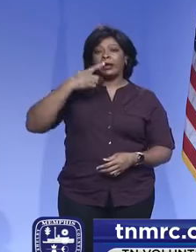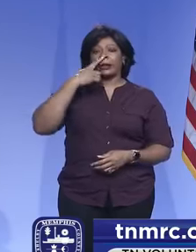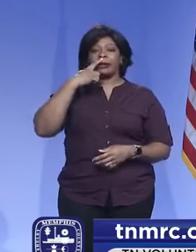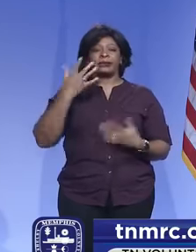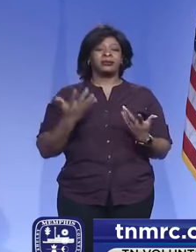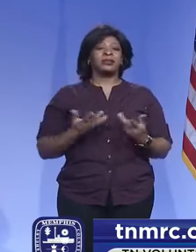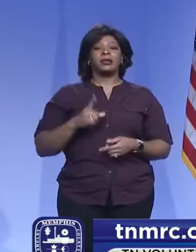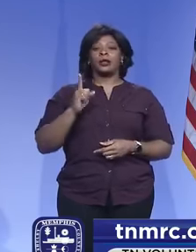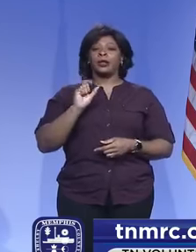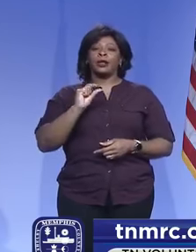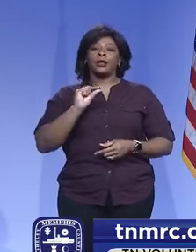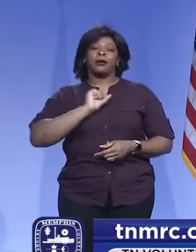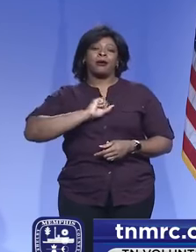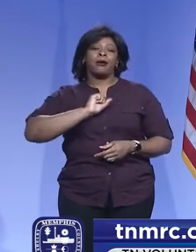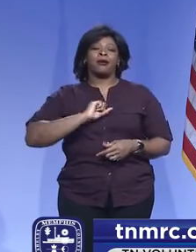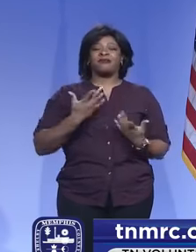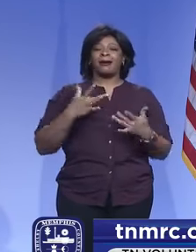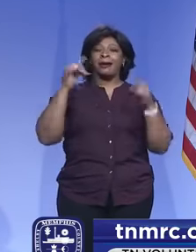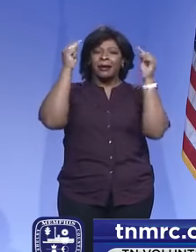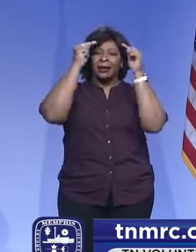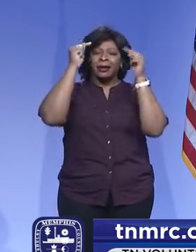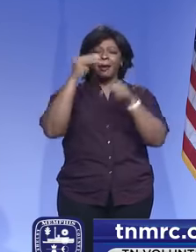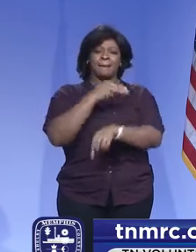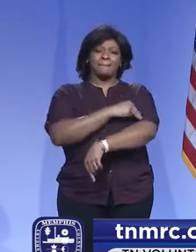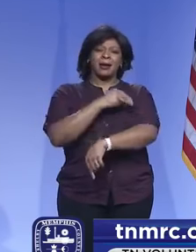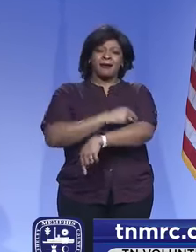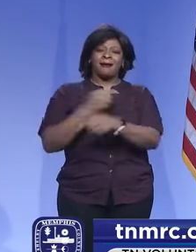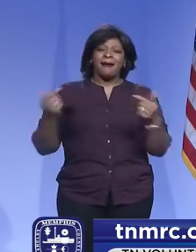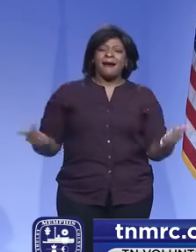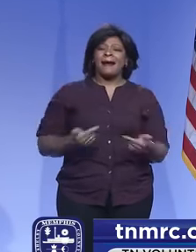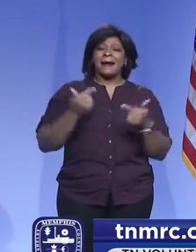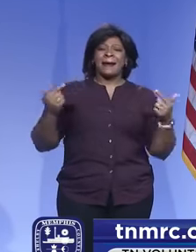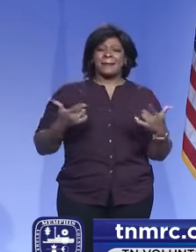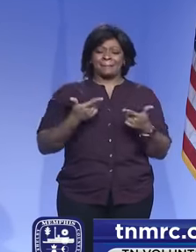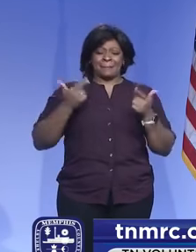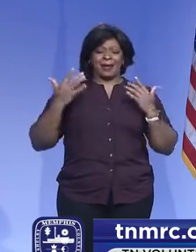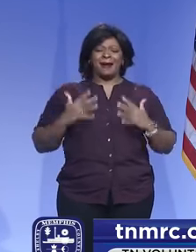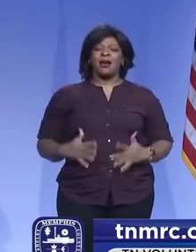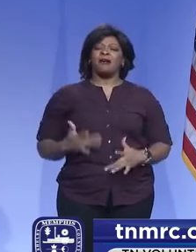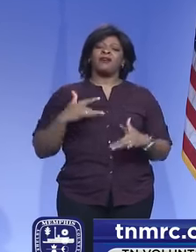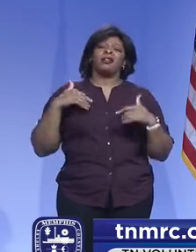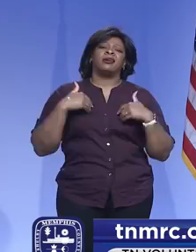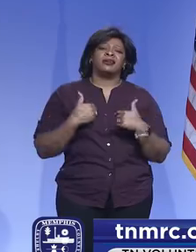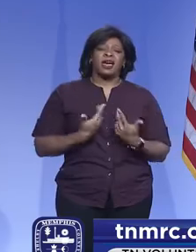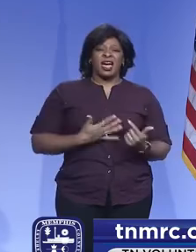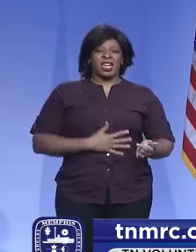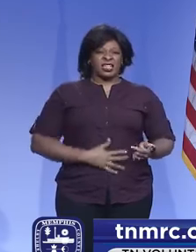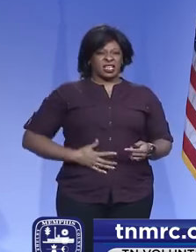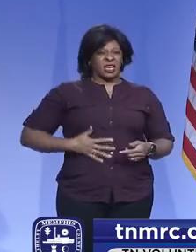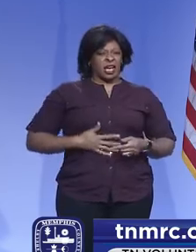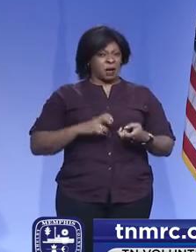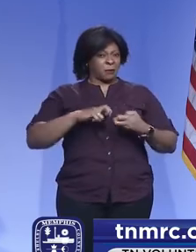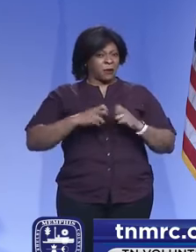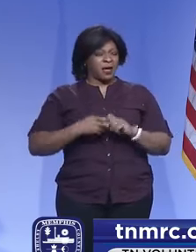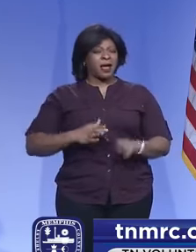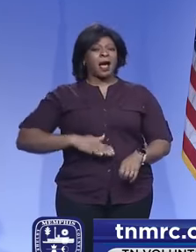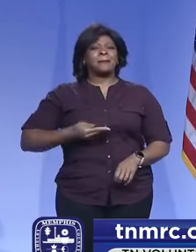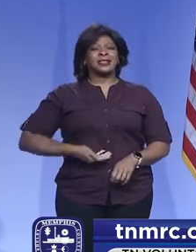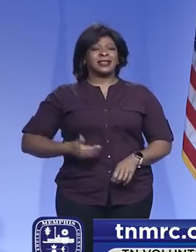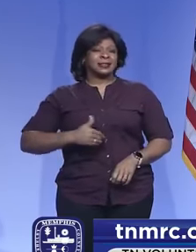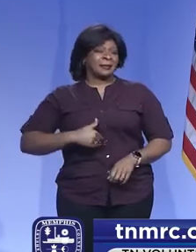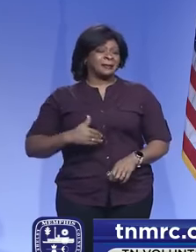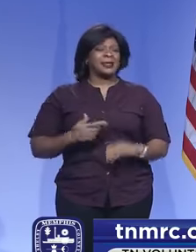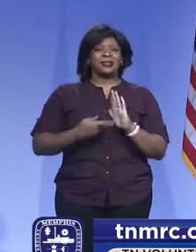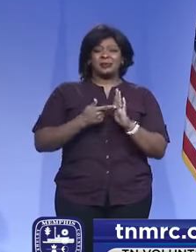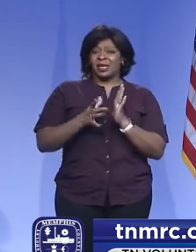a slight cough, a headache, muscle aches and pains, being tired, some GI problems, stomach upset, and